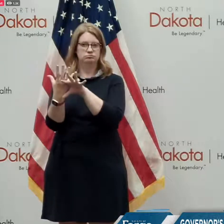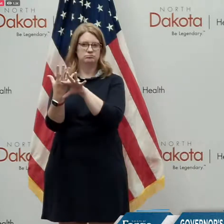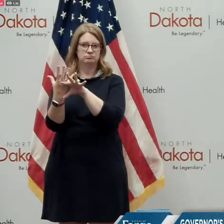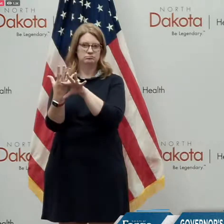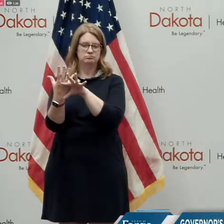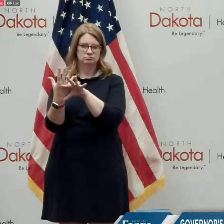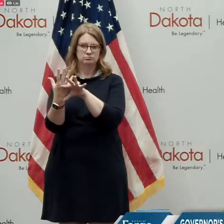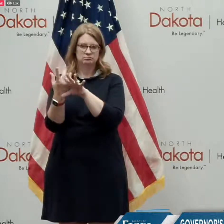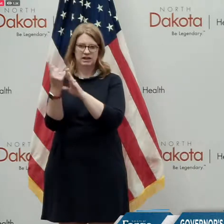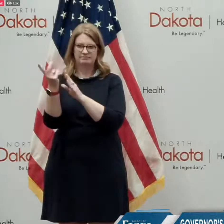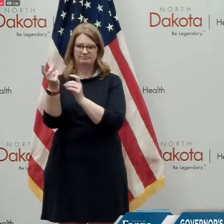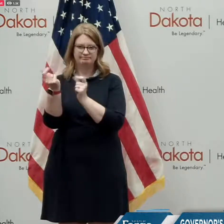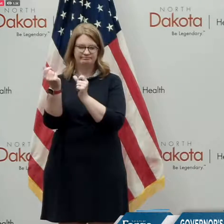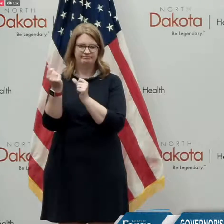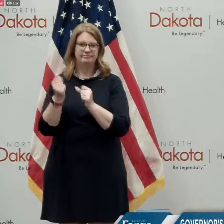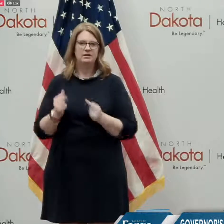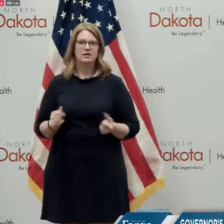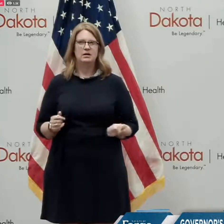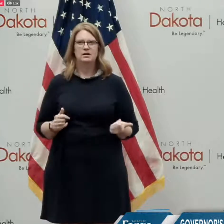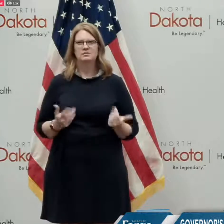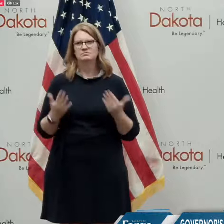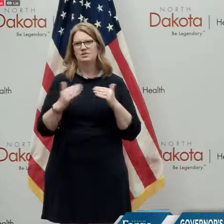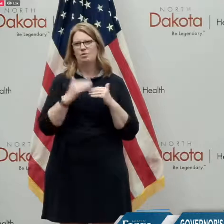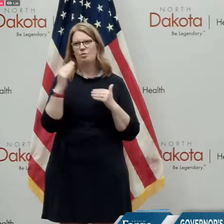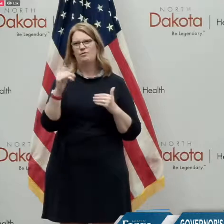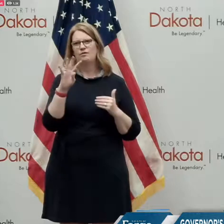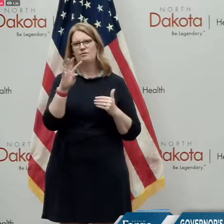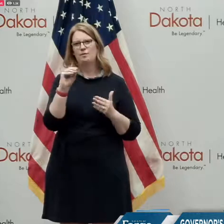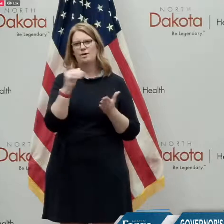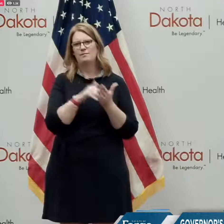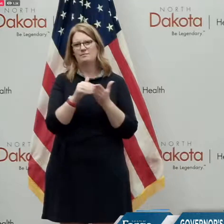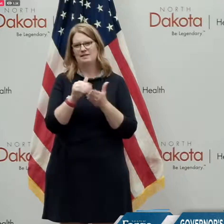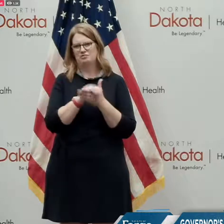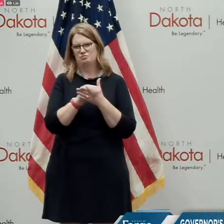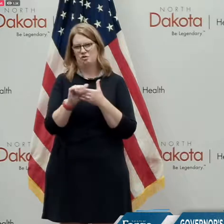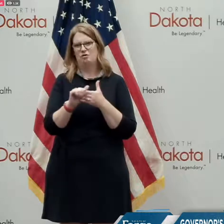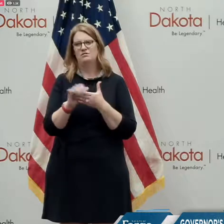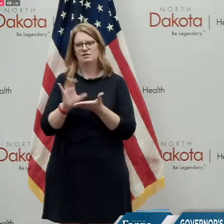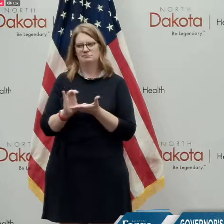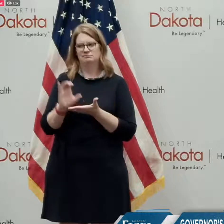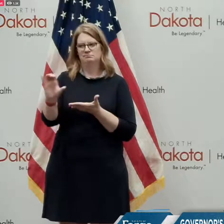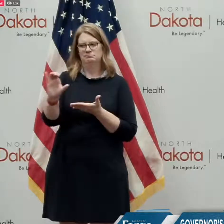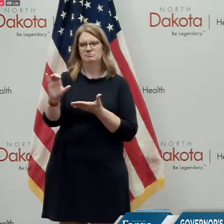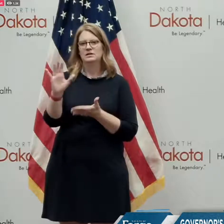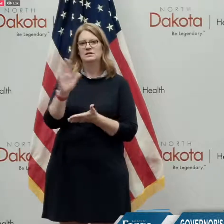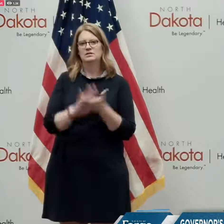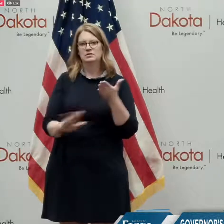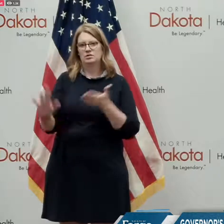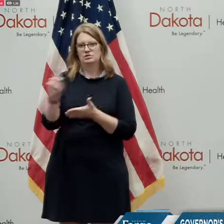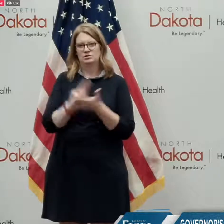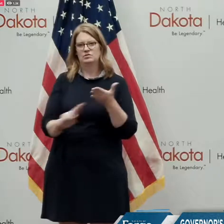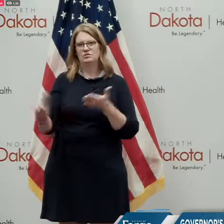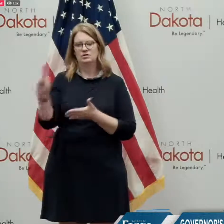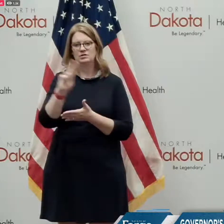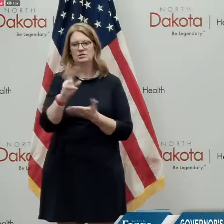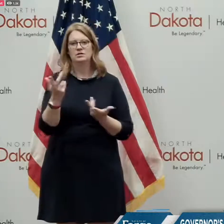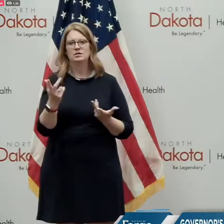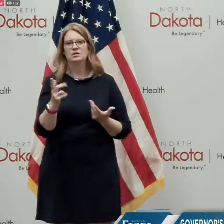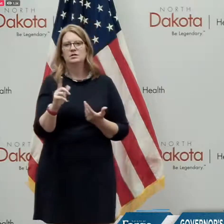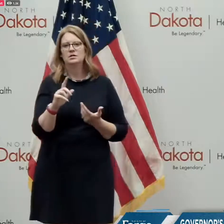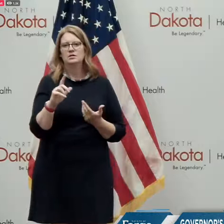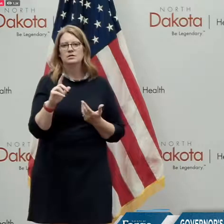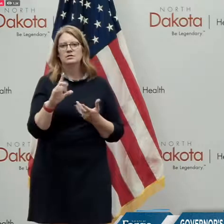the almost, I think, over $40 million that went into higher education through one of the grants we made through the